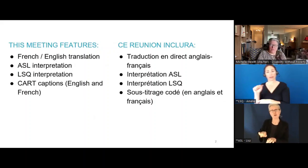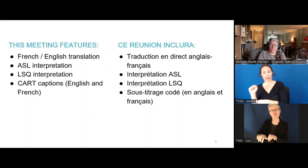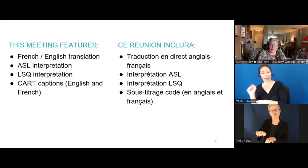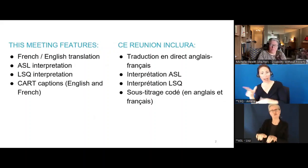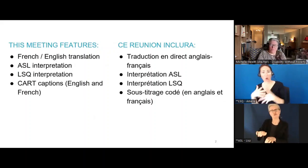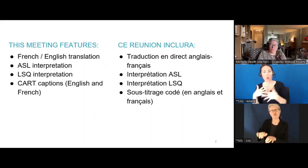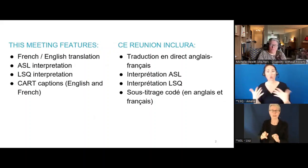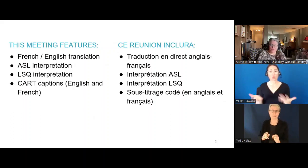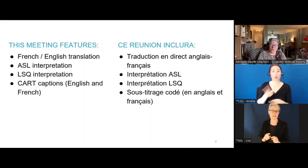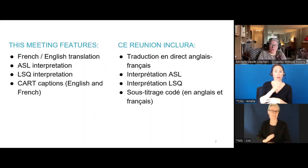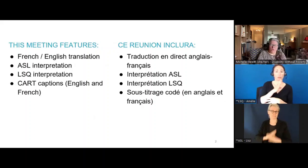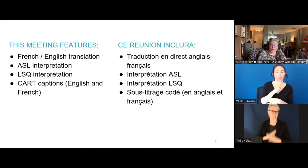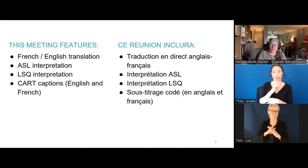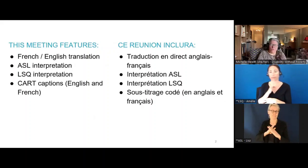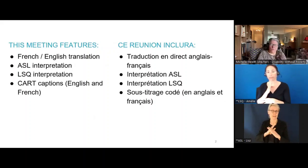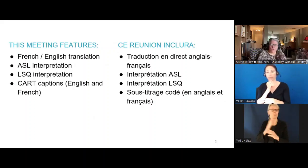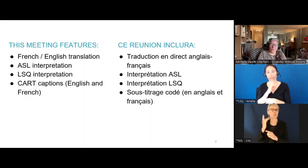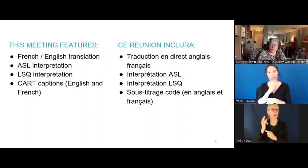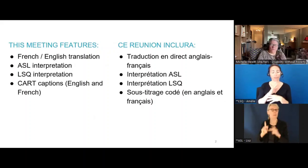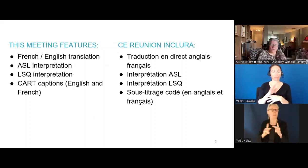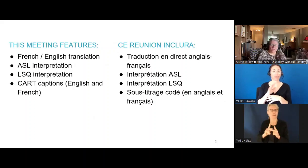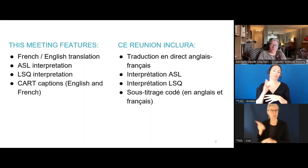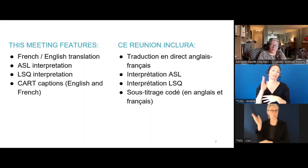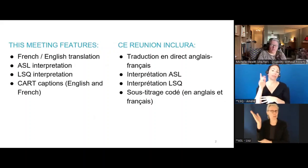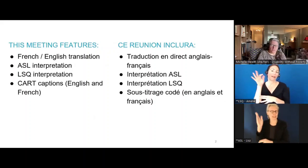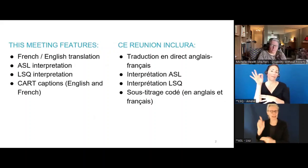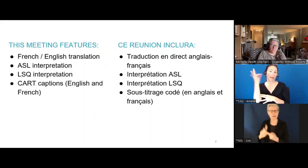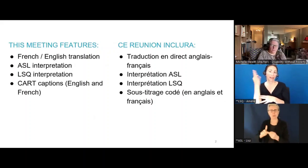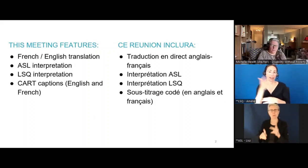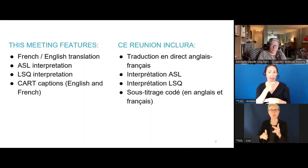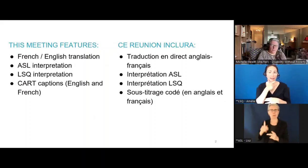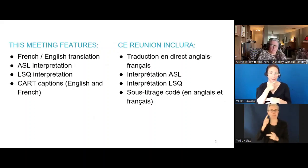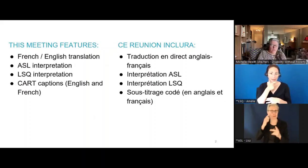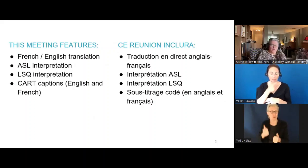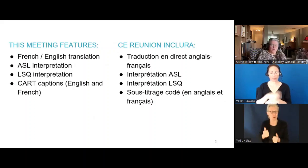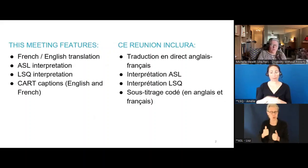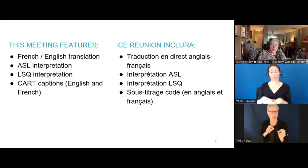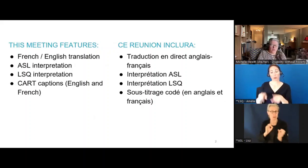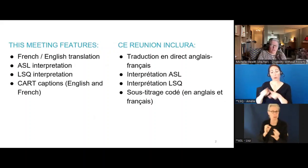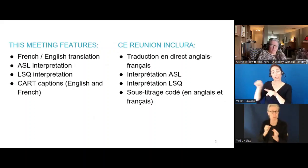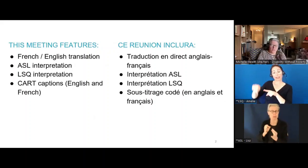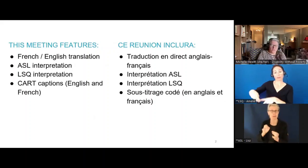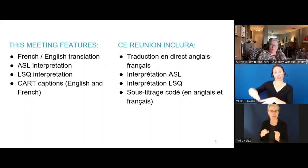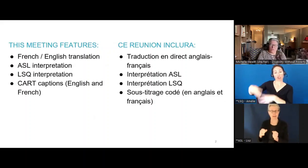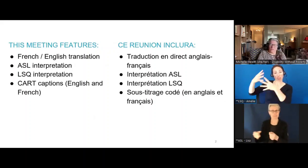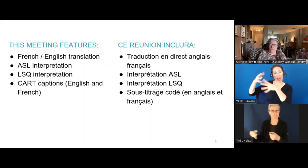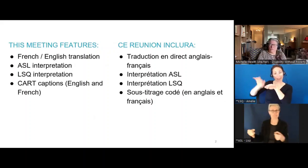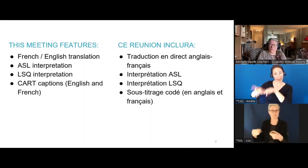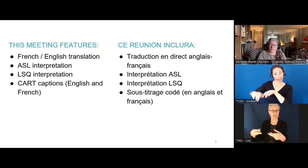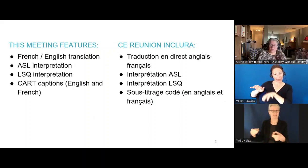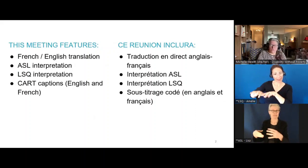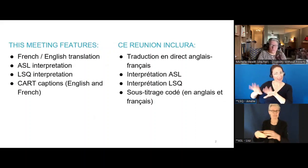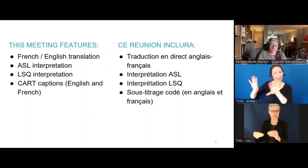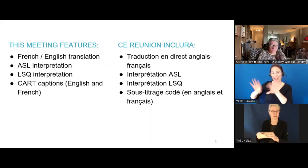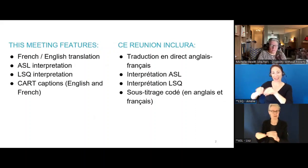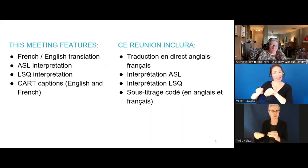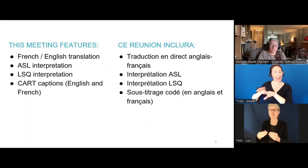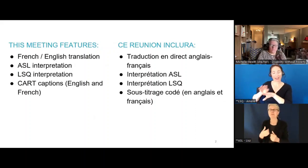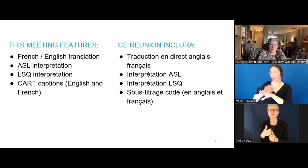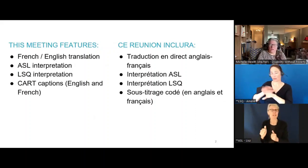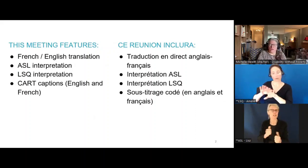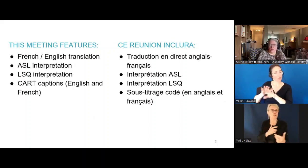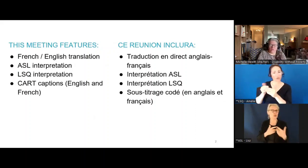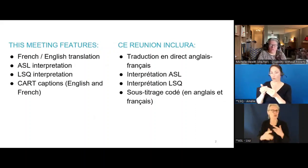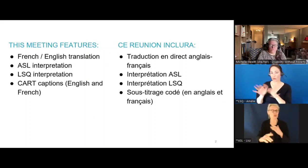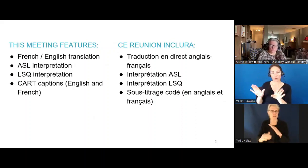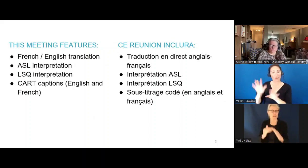presenters and people with vision loss, which can be very distracting. If you have any concerns, please send us an email